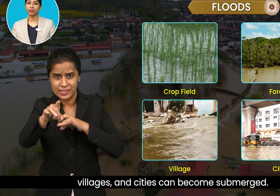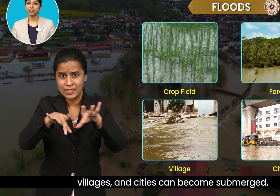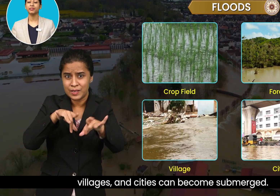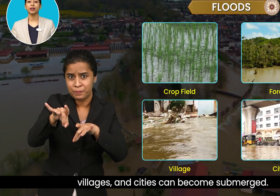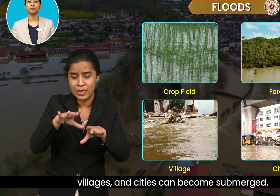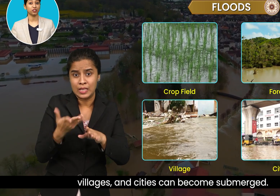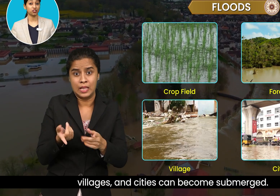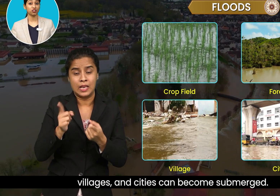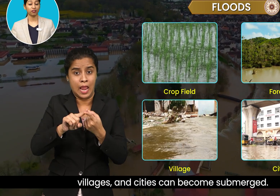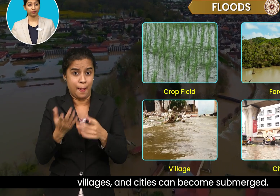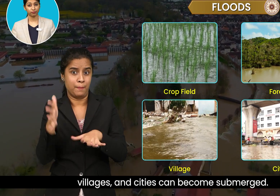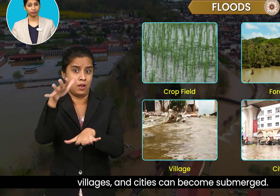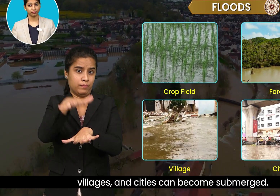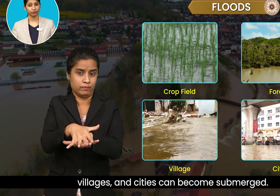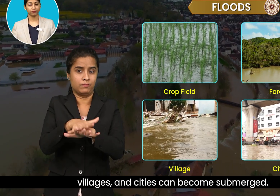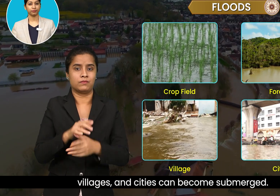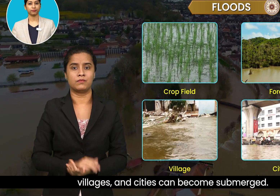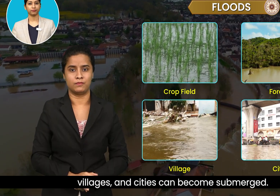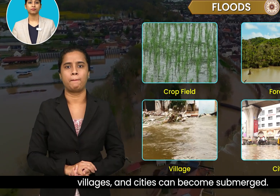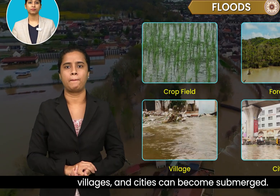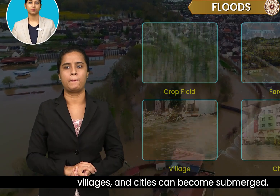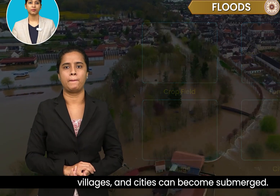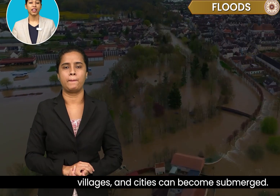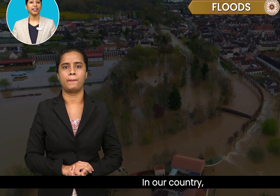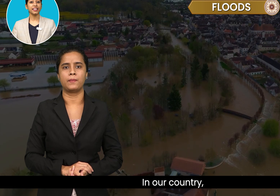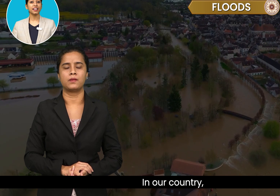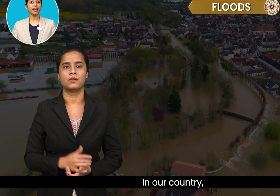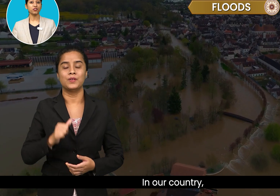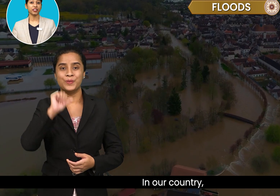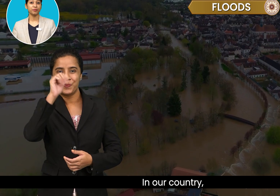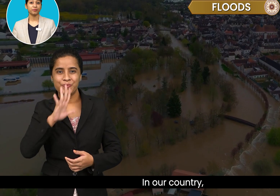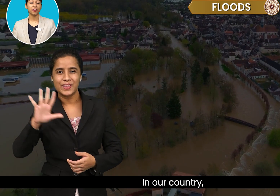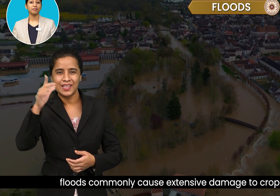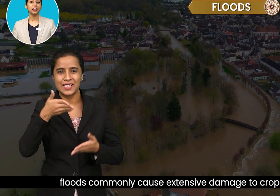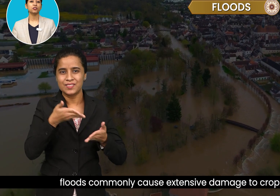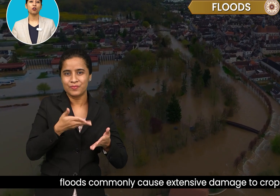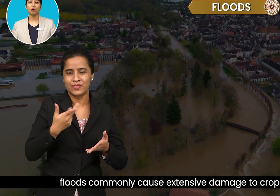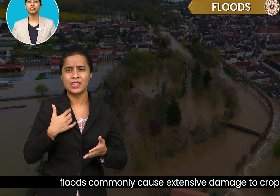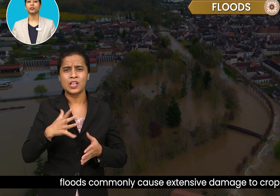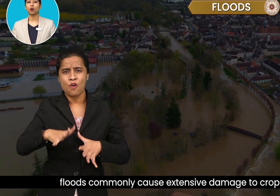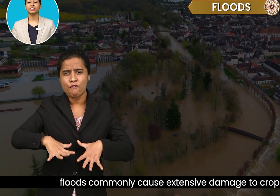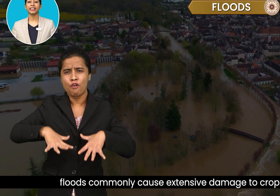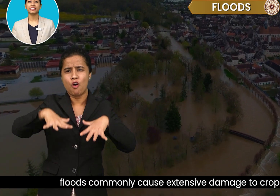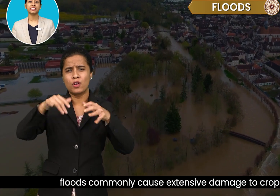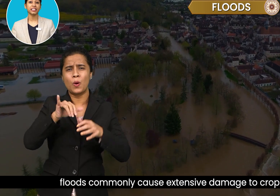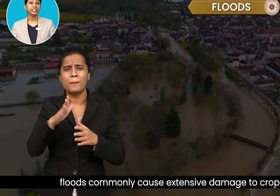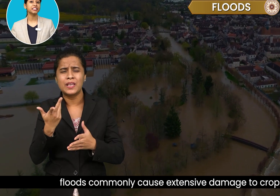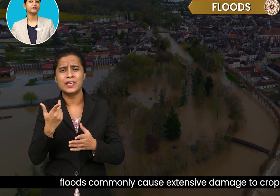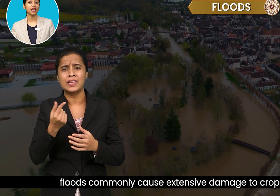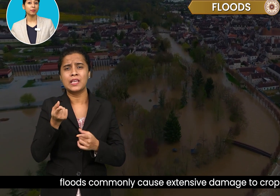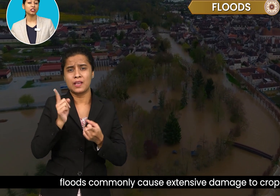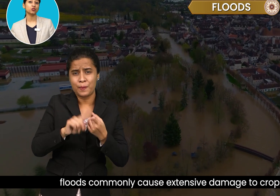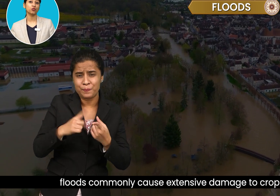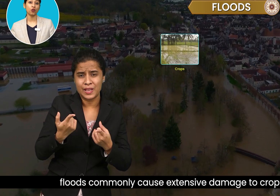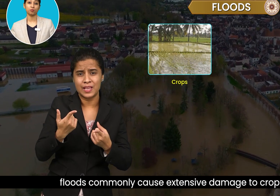and cities can become submerged. In our country, floods commonly cause